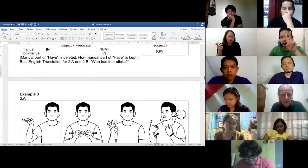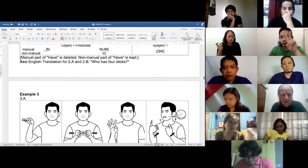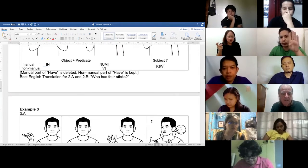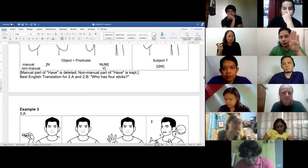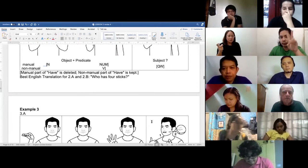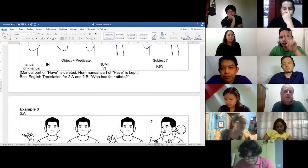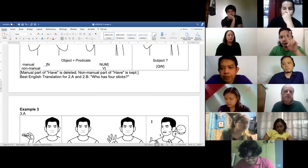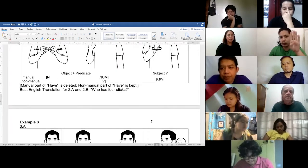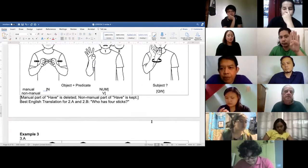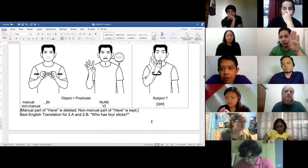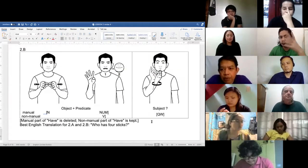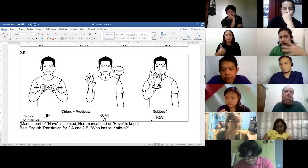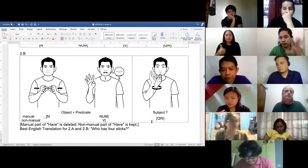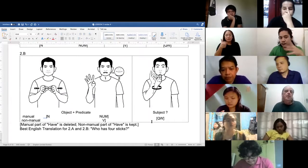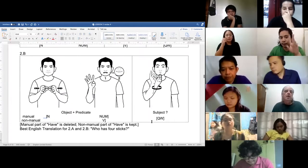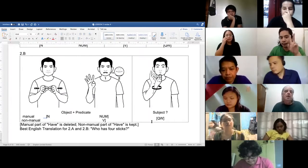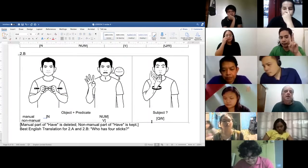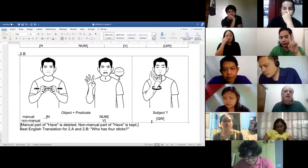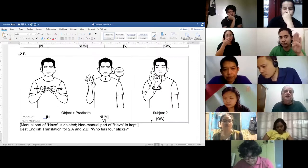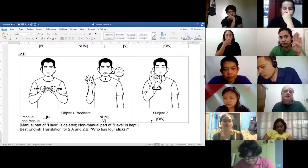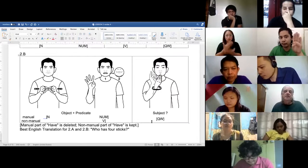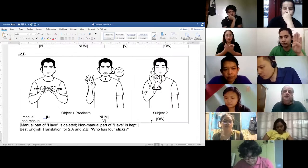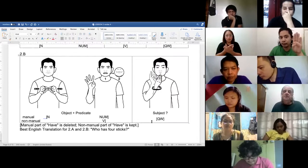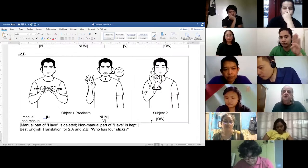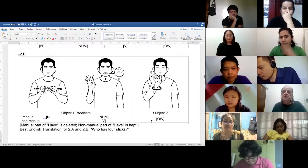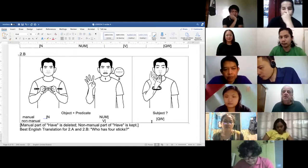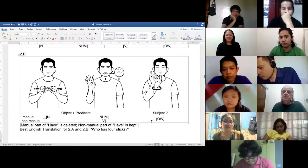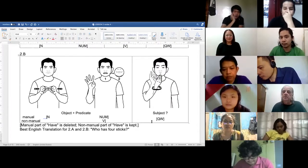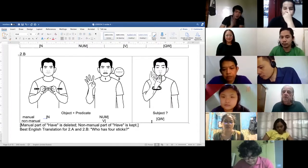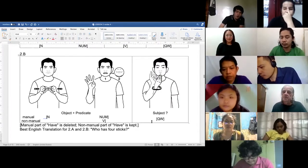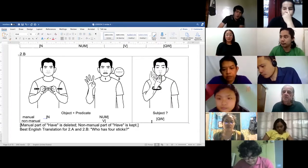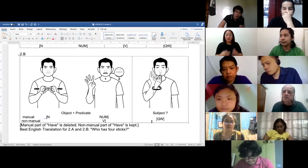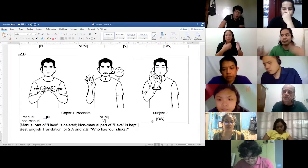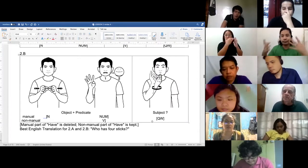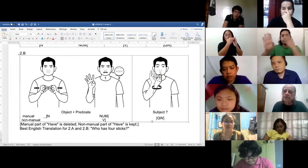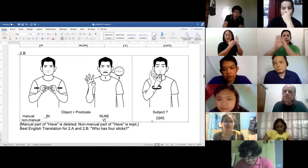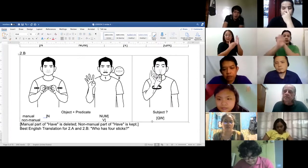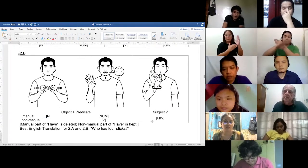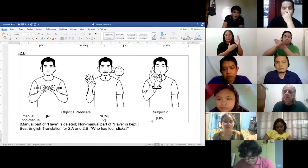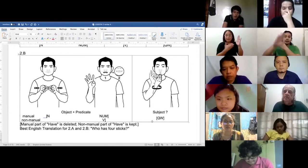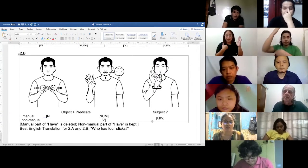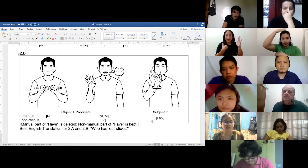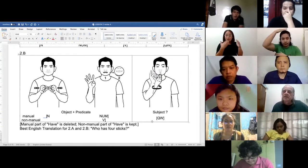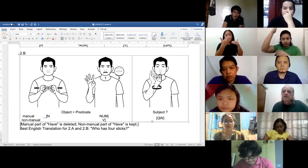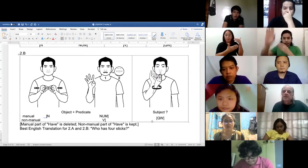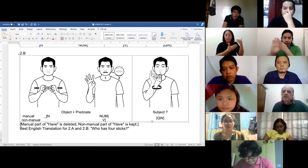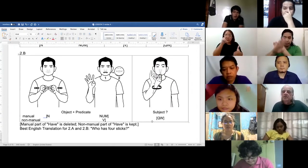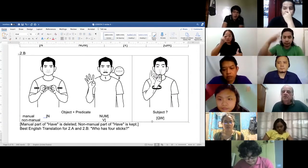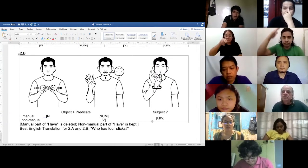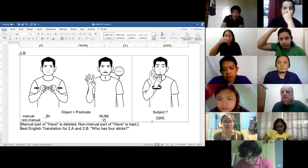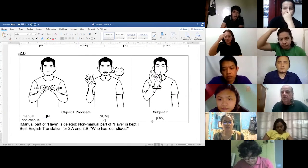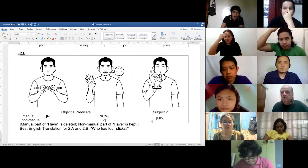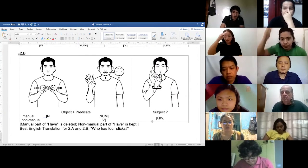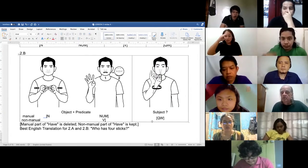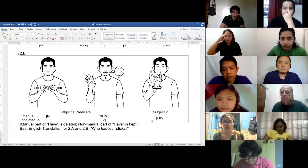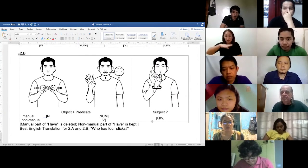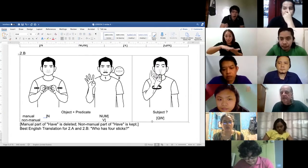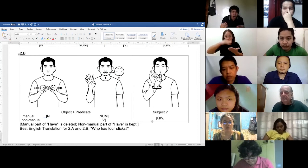Yes, okay, good. So this is another process that you need to learn. You come up, you think everything